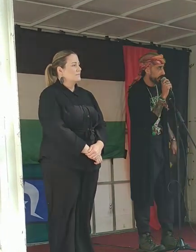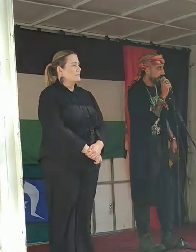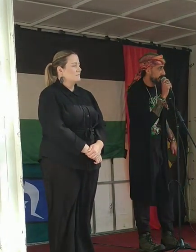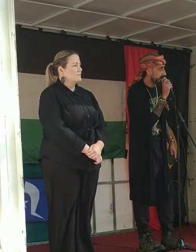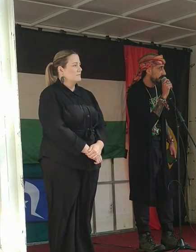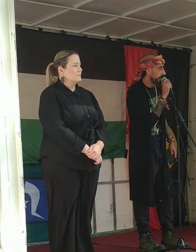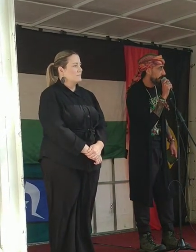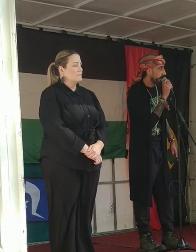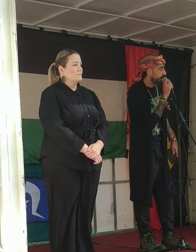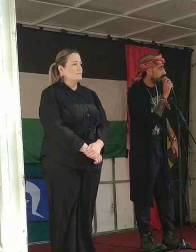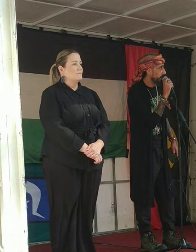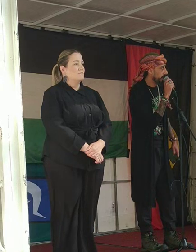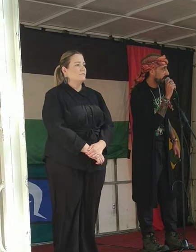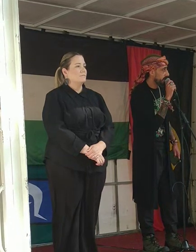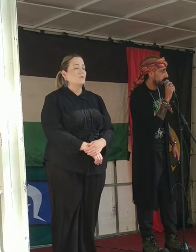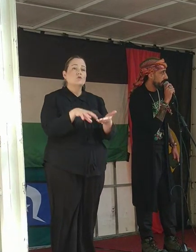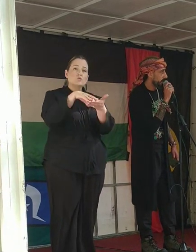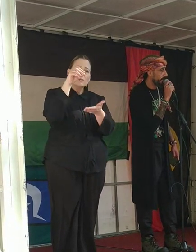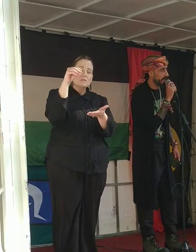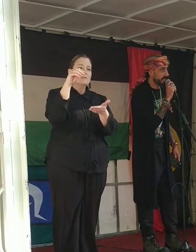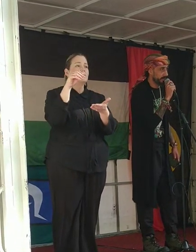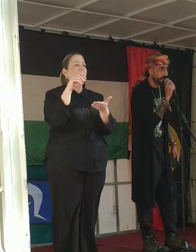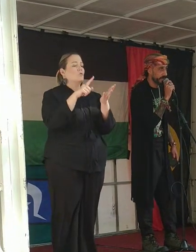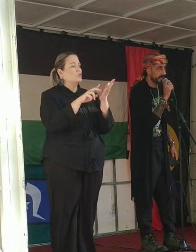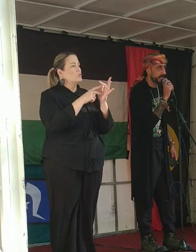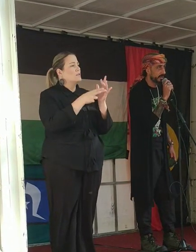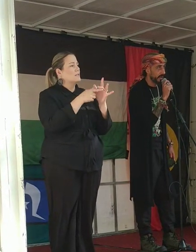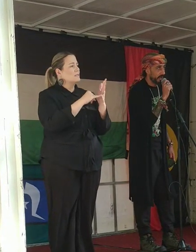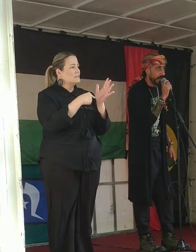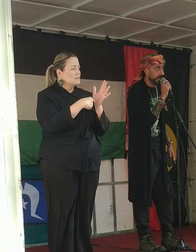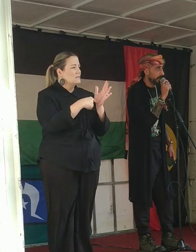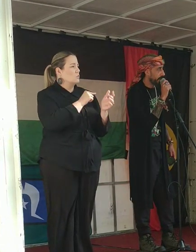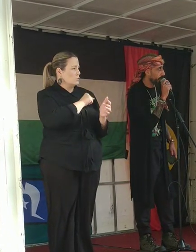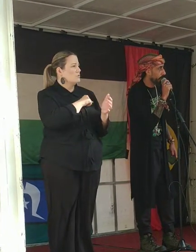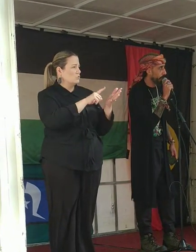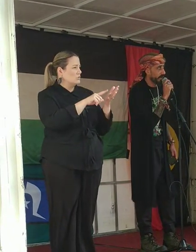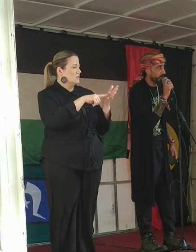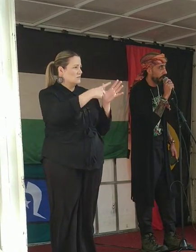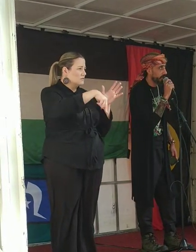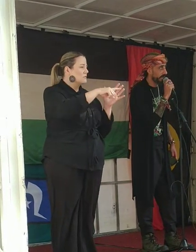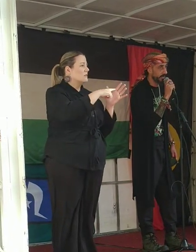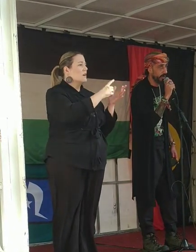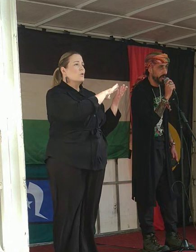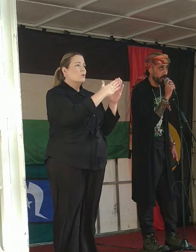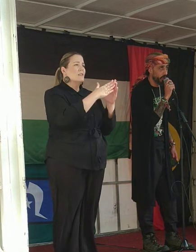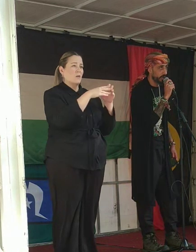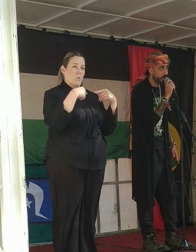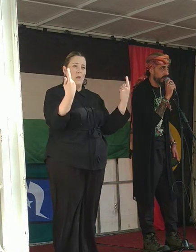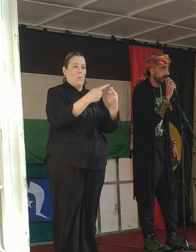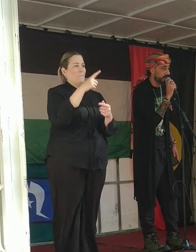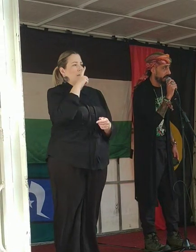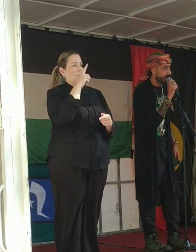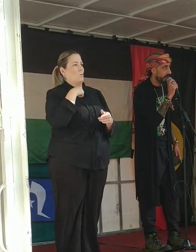The students, unionists, community members, and the people, we are all together, we are